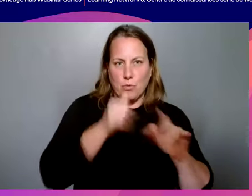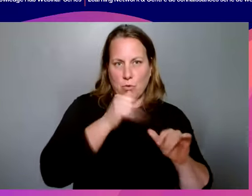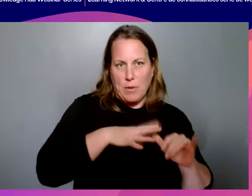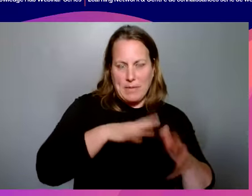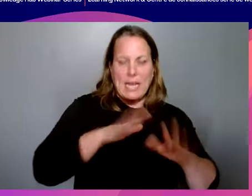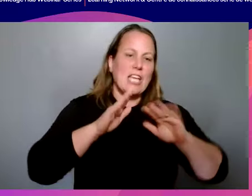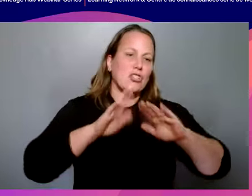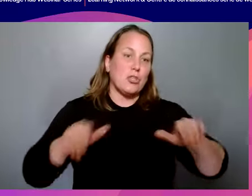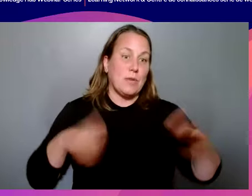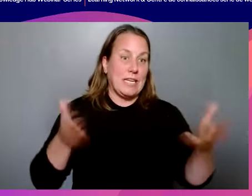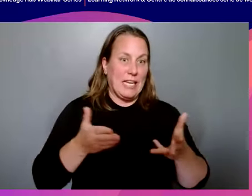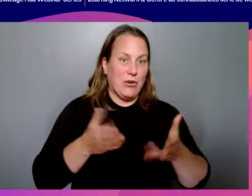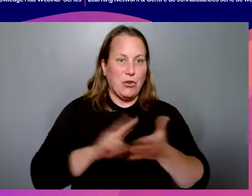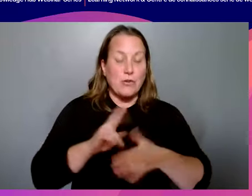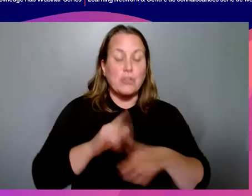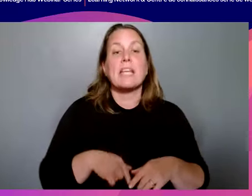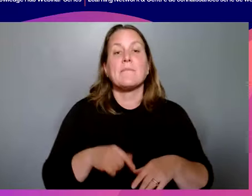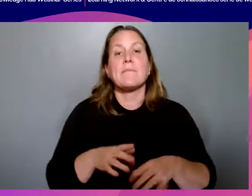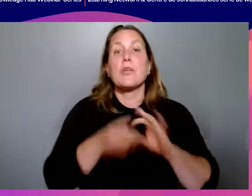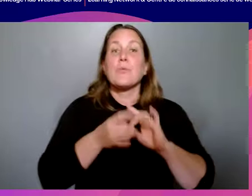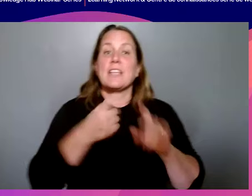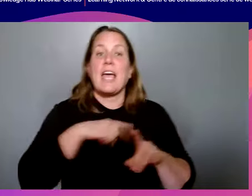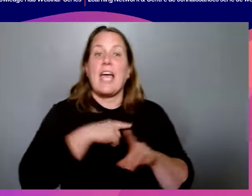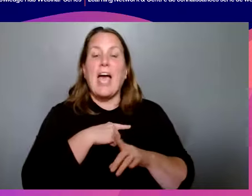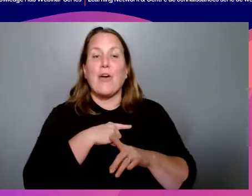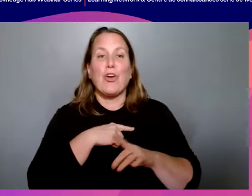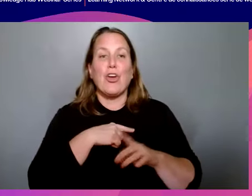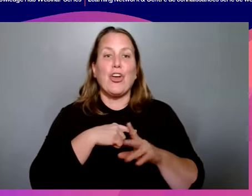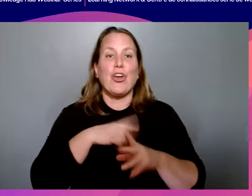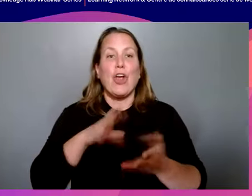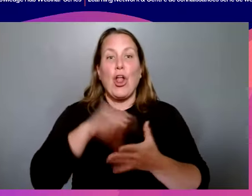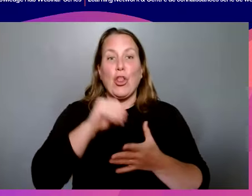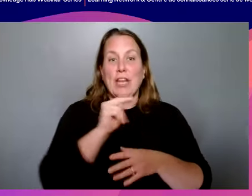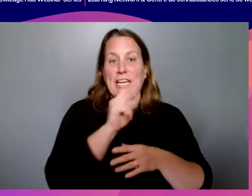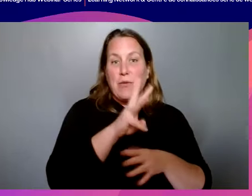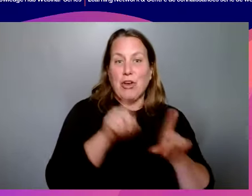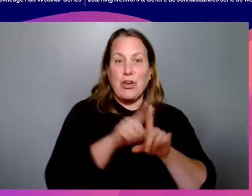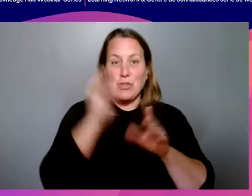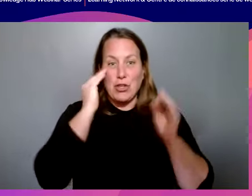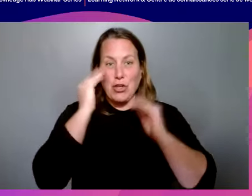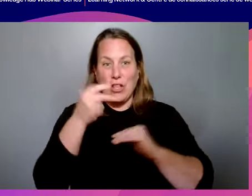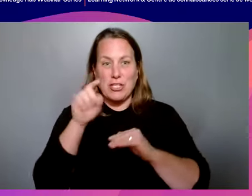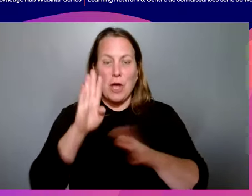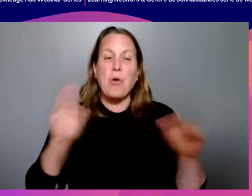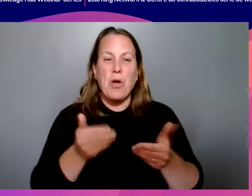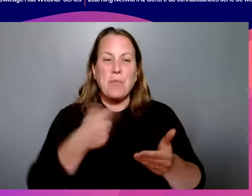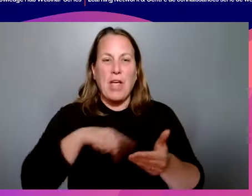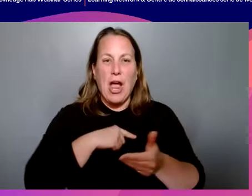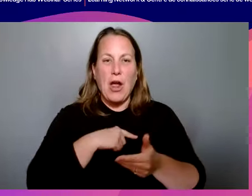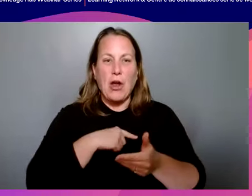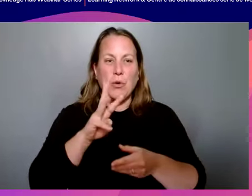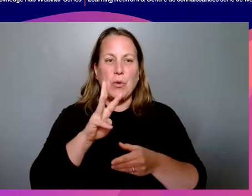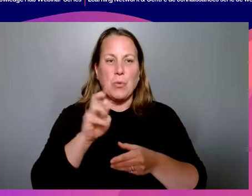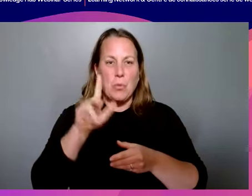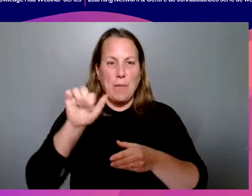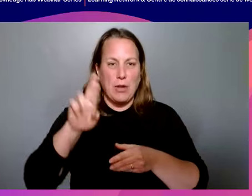On behalf of the Learning Network and the Knowledge Hub, welcome to today's webinar entitled Workplace Harassment and Violence Against